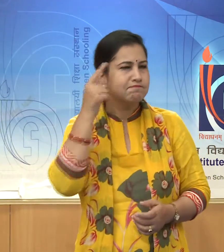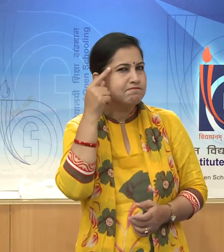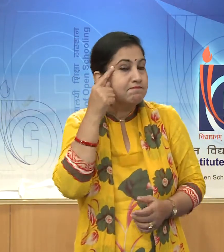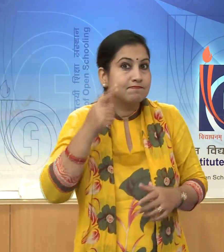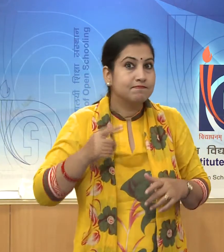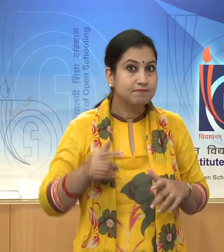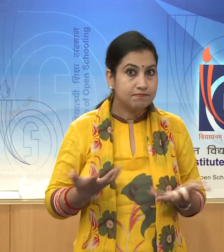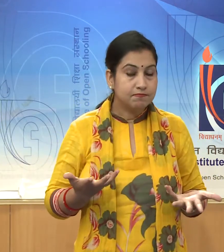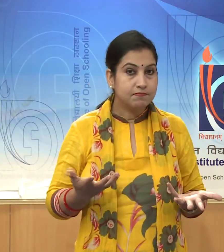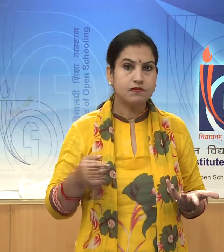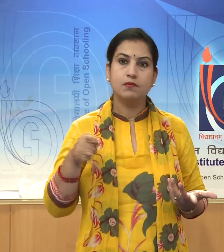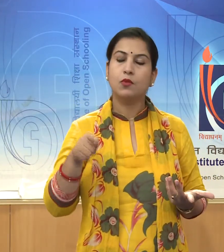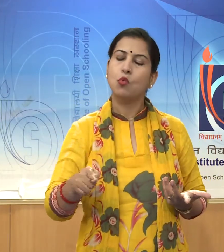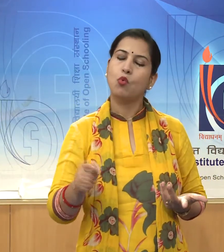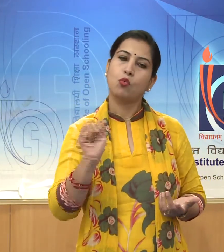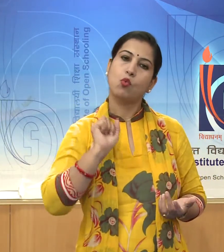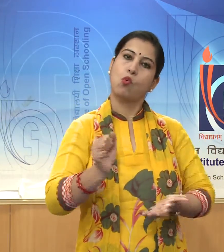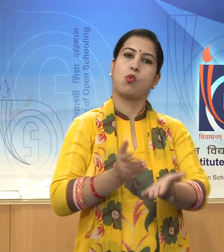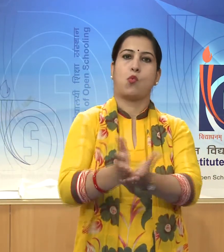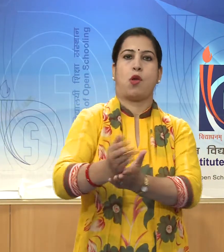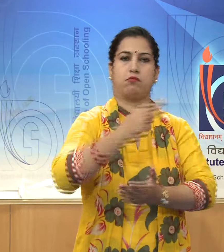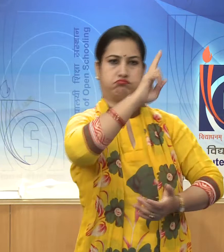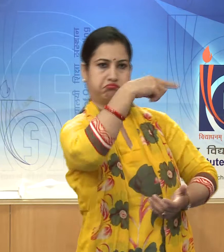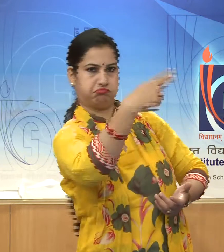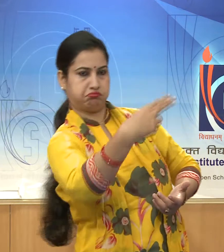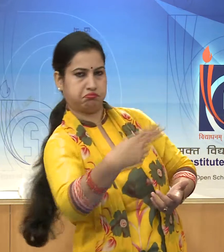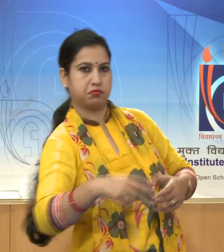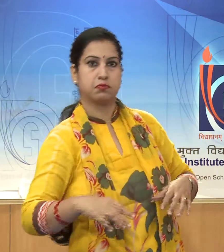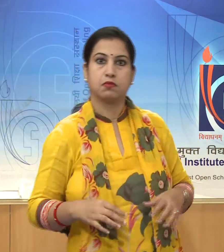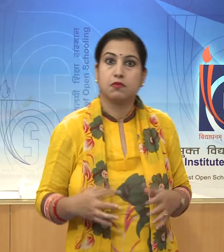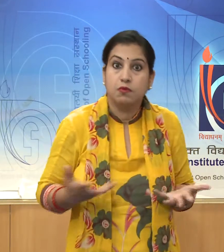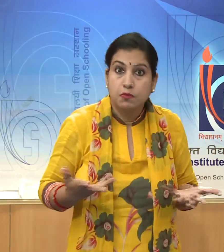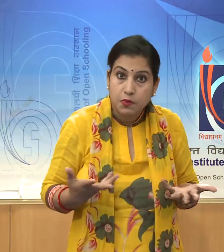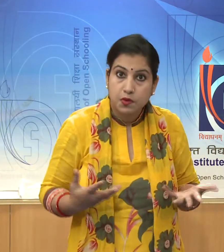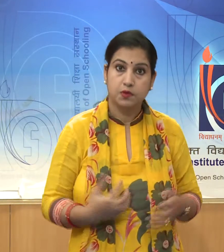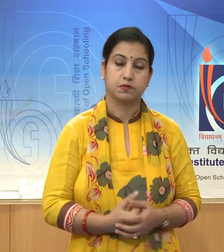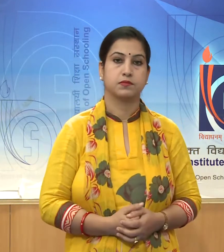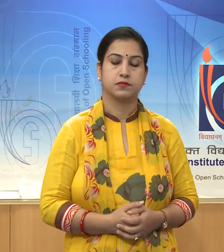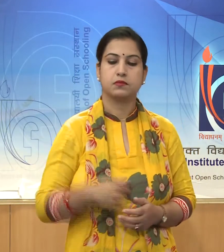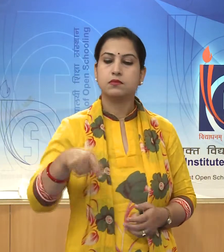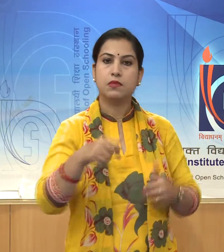followed a style or movement in